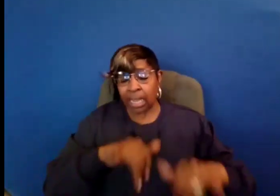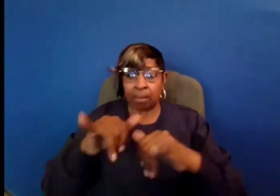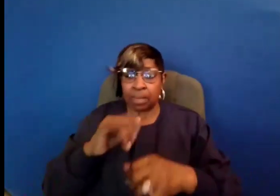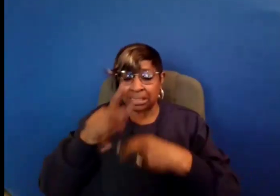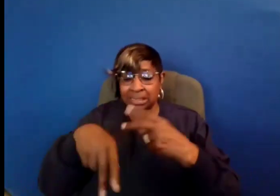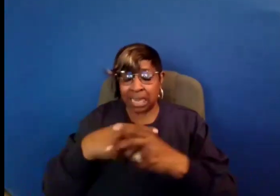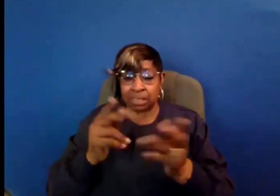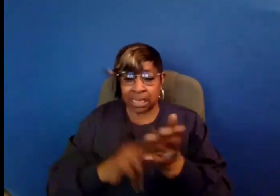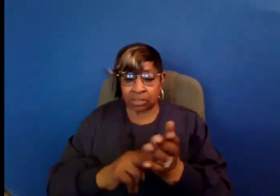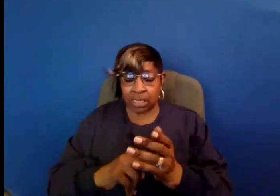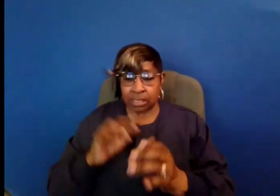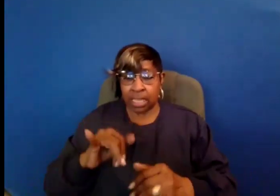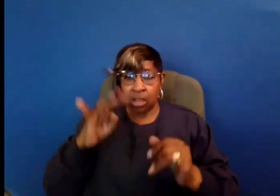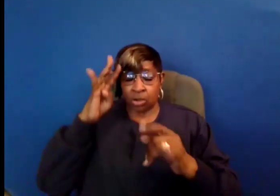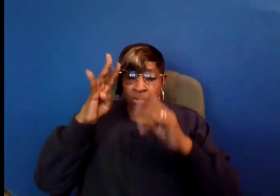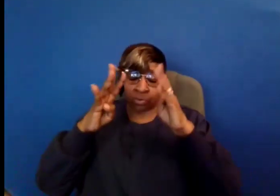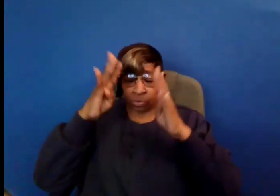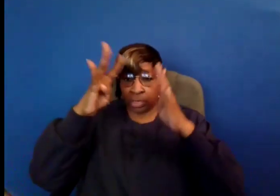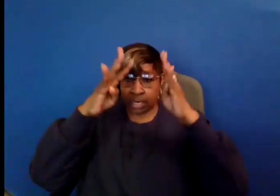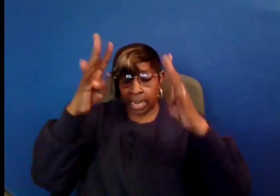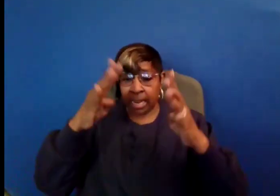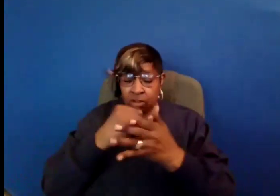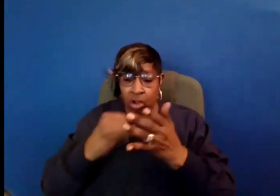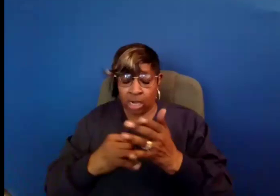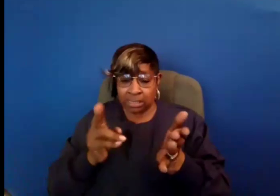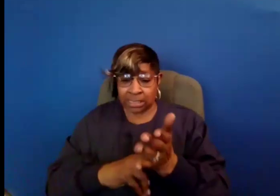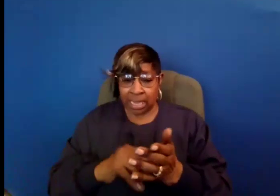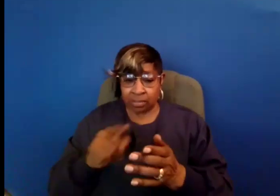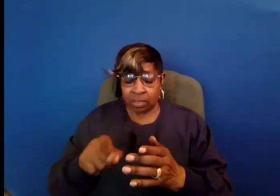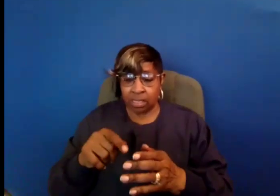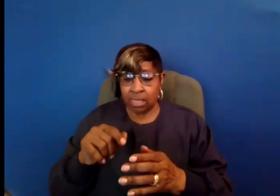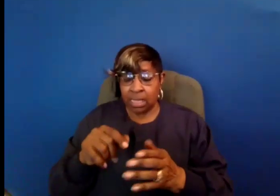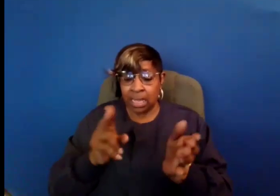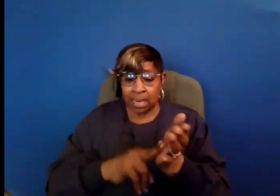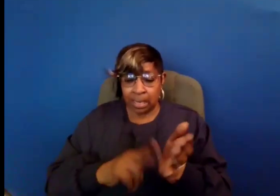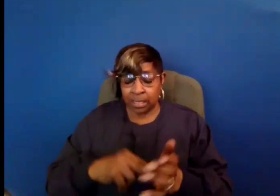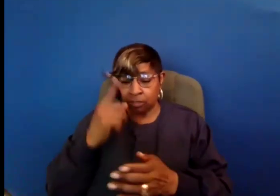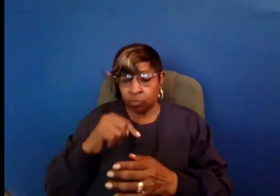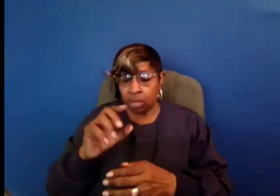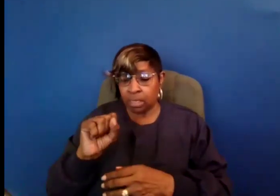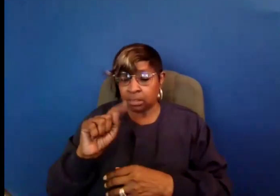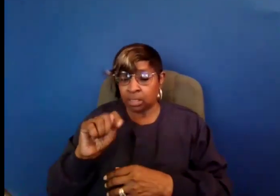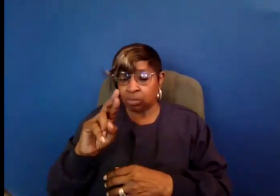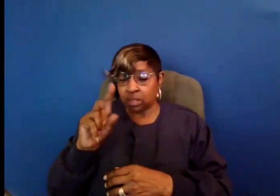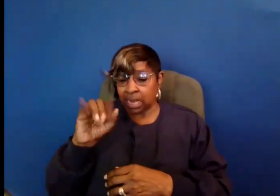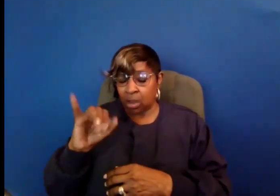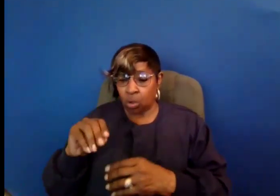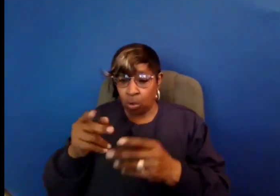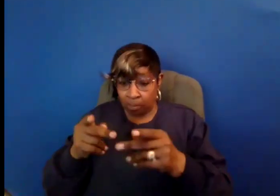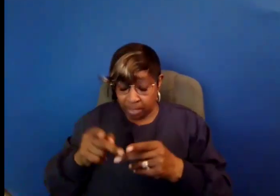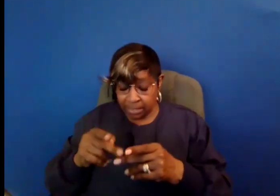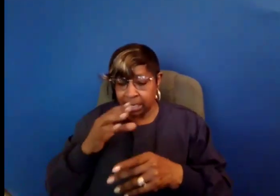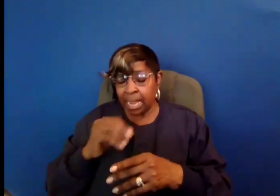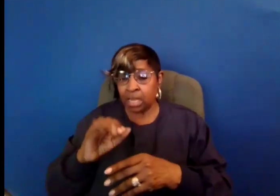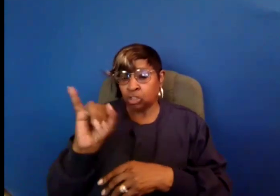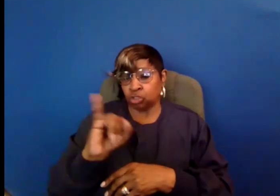contracts that creative orgs are signing. So leases for studio space, theater space, and insurance policies like liability,